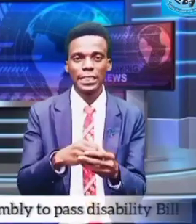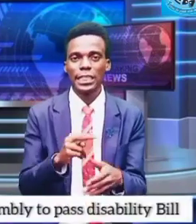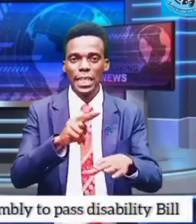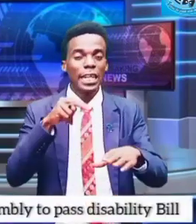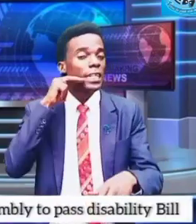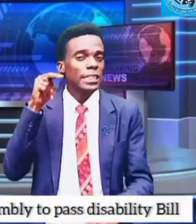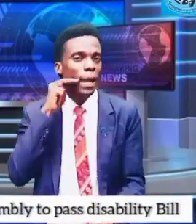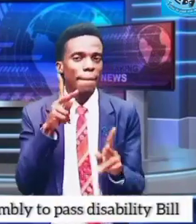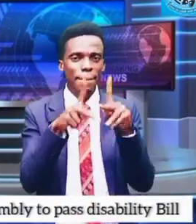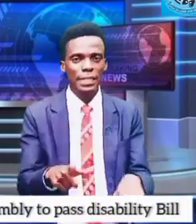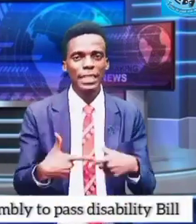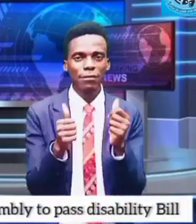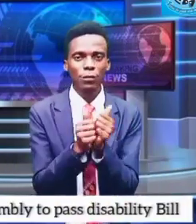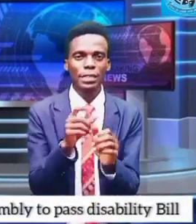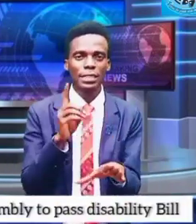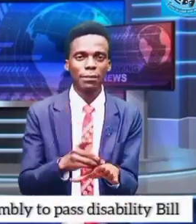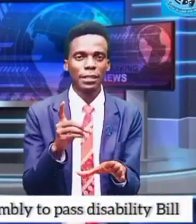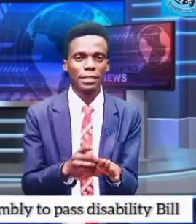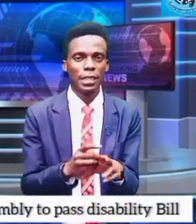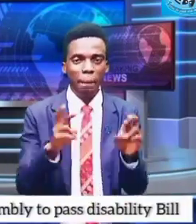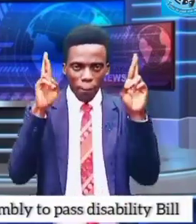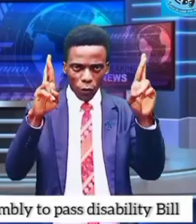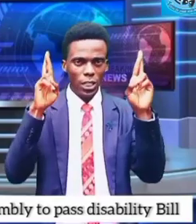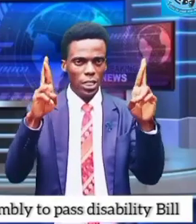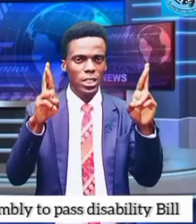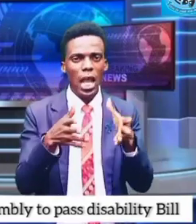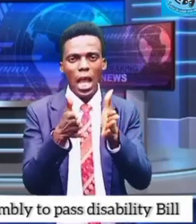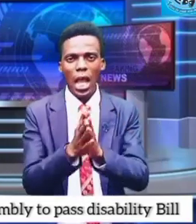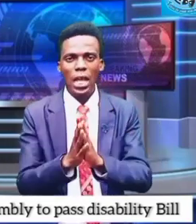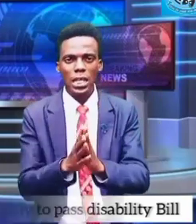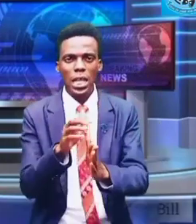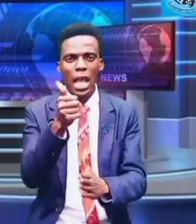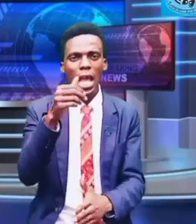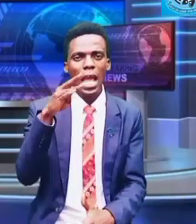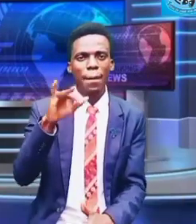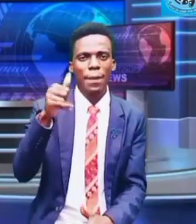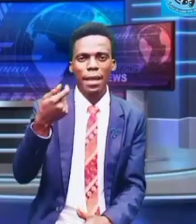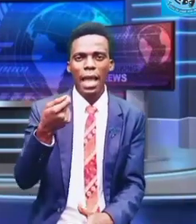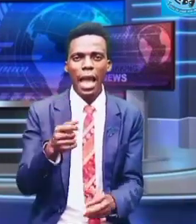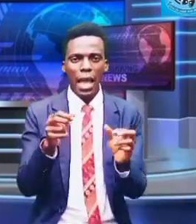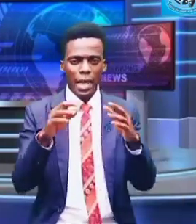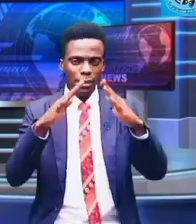Persons living with disabilities protest urge Abia Assembly for passing disability bills.